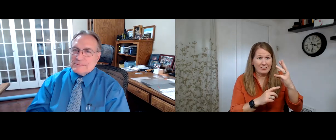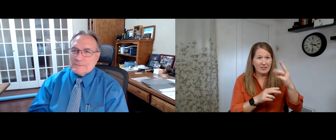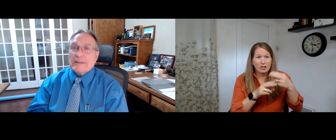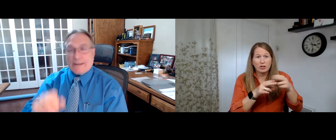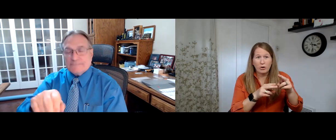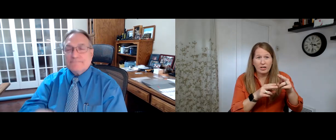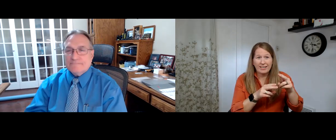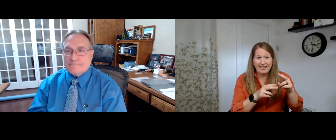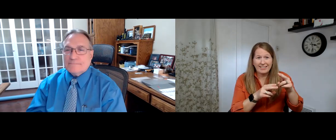Yeah.